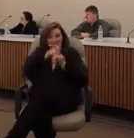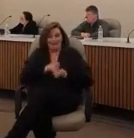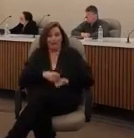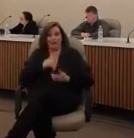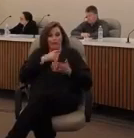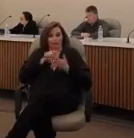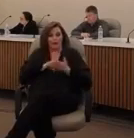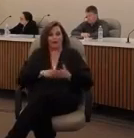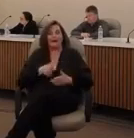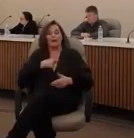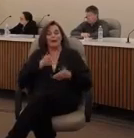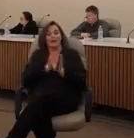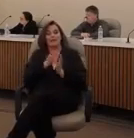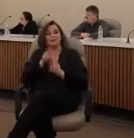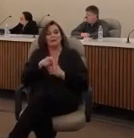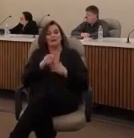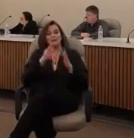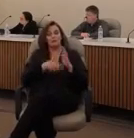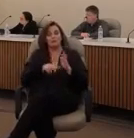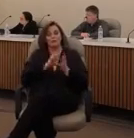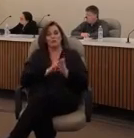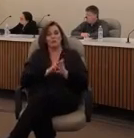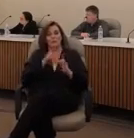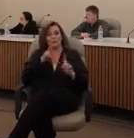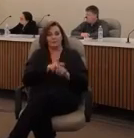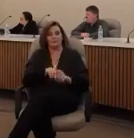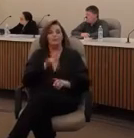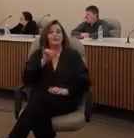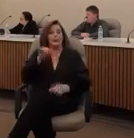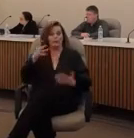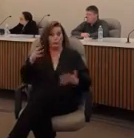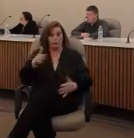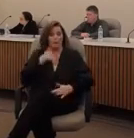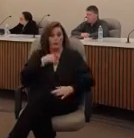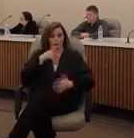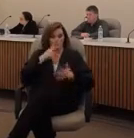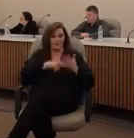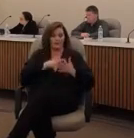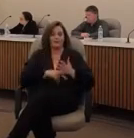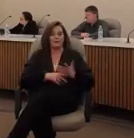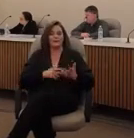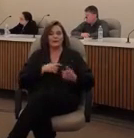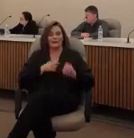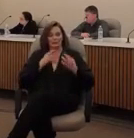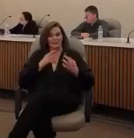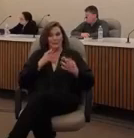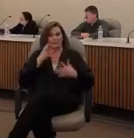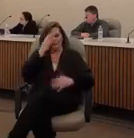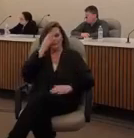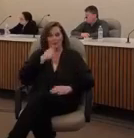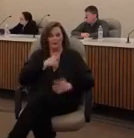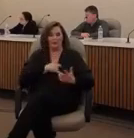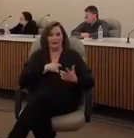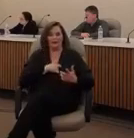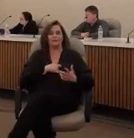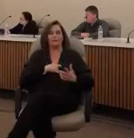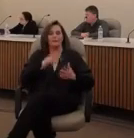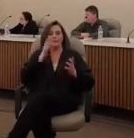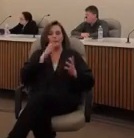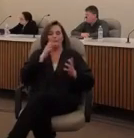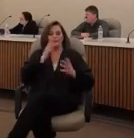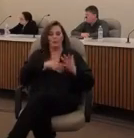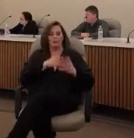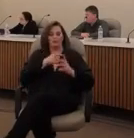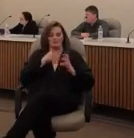the application, but I would ask that if you've read those, that you kind of recognize that we have addressed each and every one of those